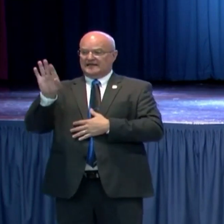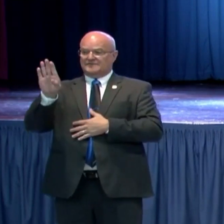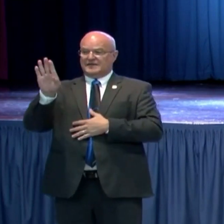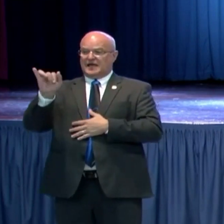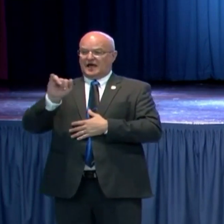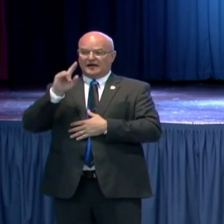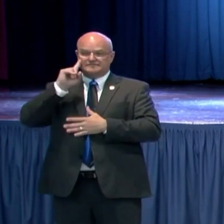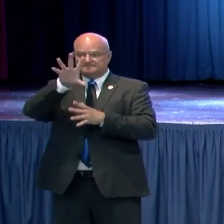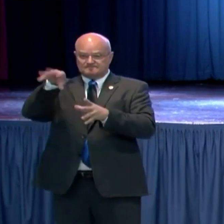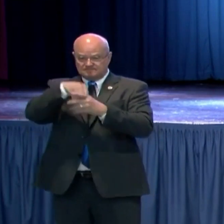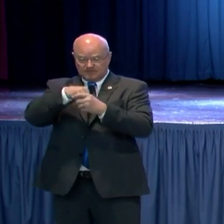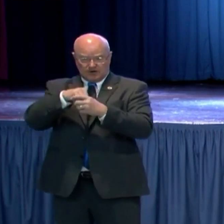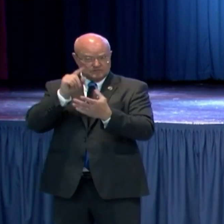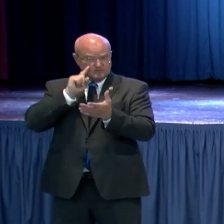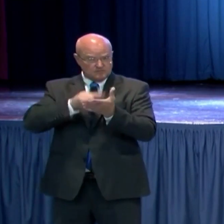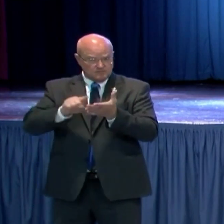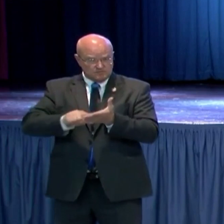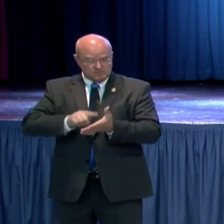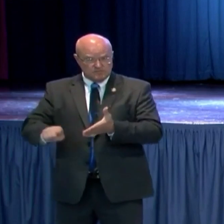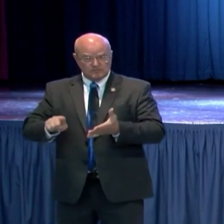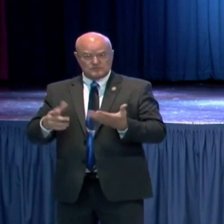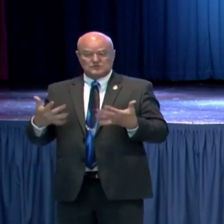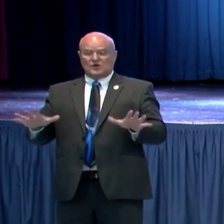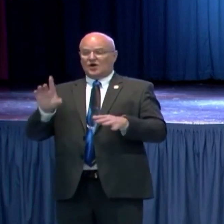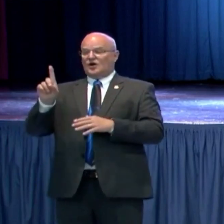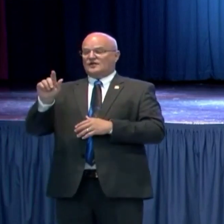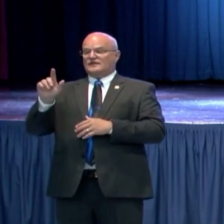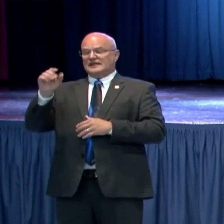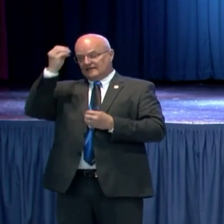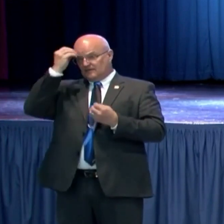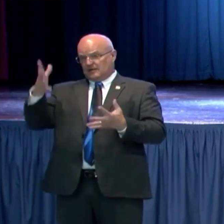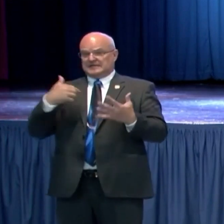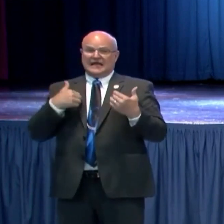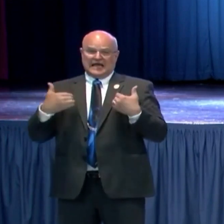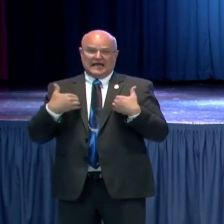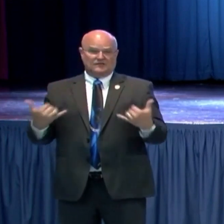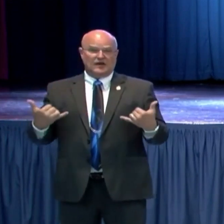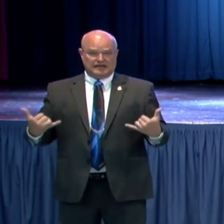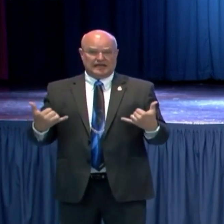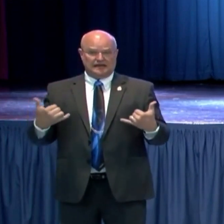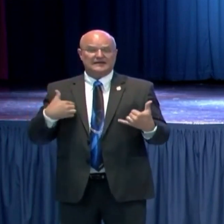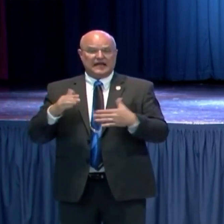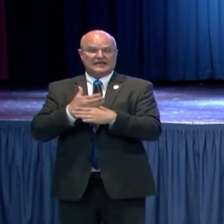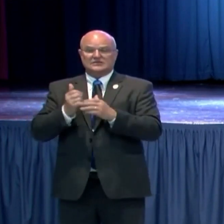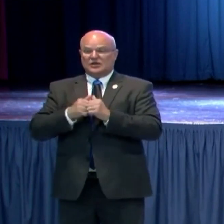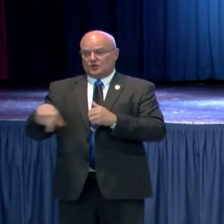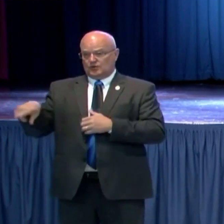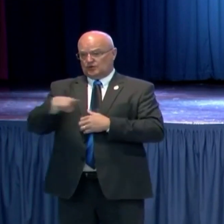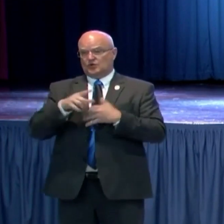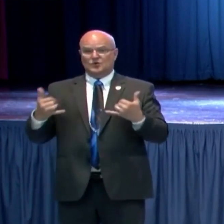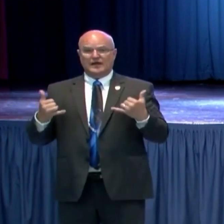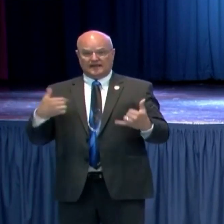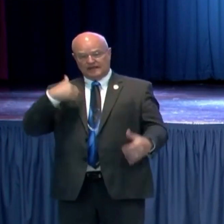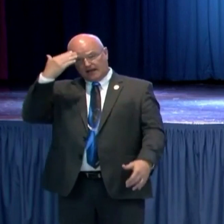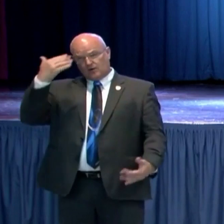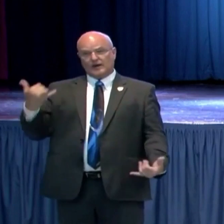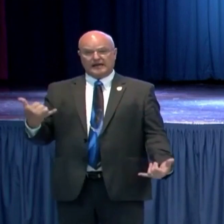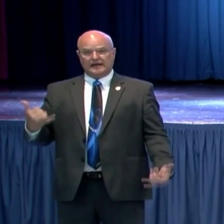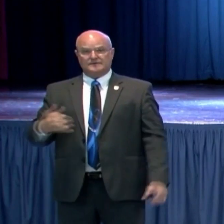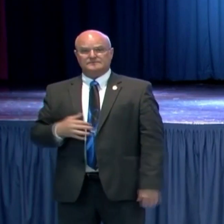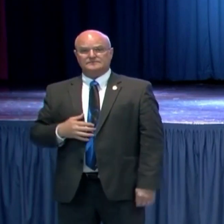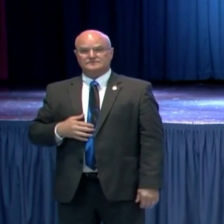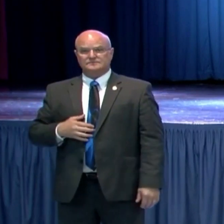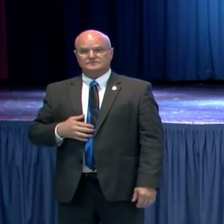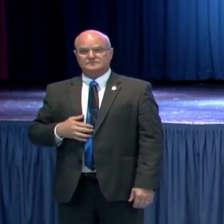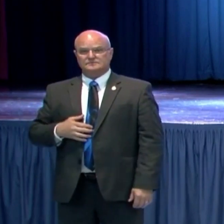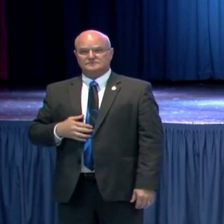working on this. And so that's all the data, that's all the information that I can share with you that I know right now.